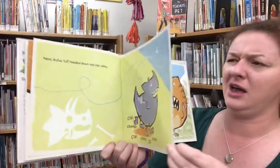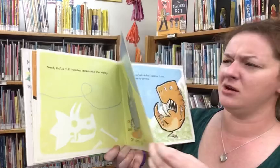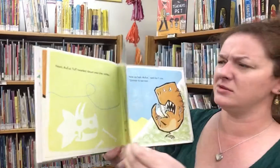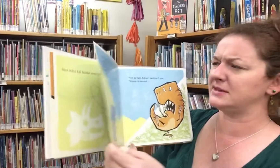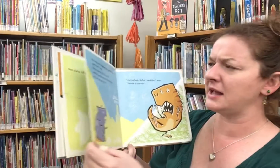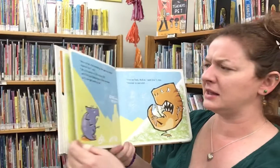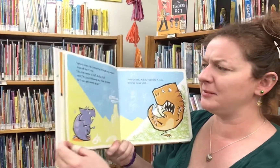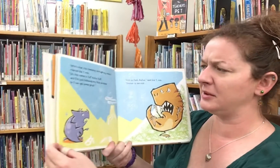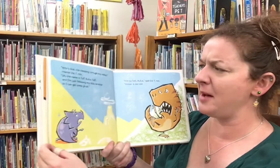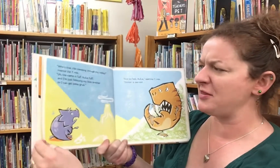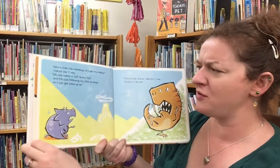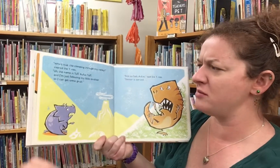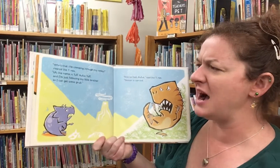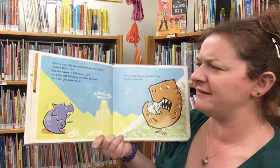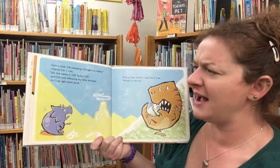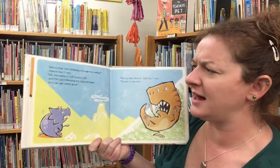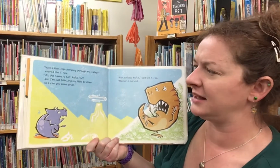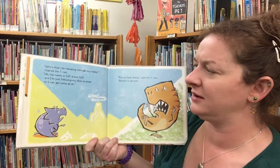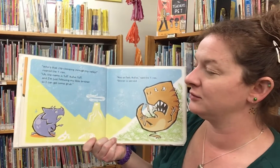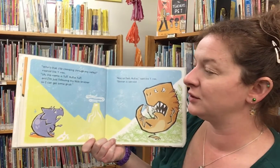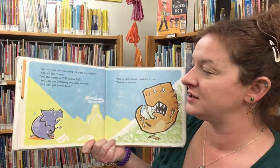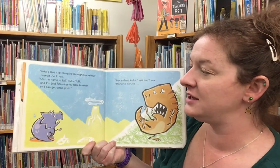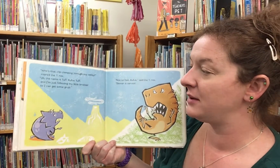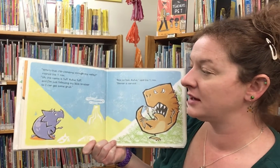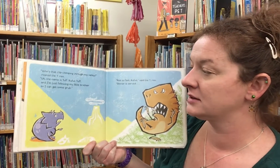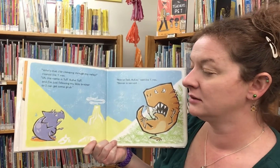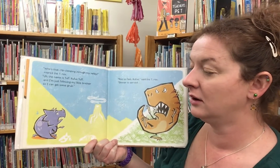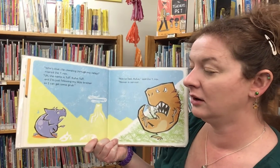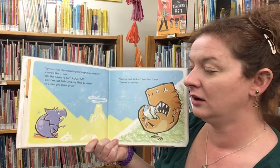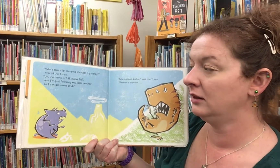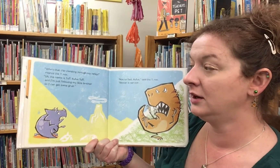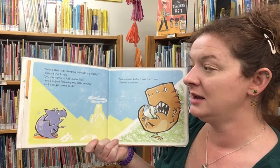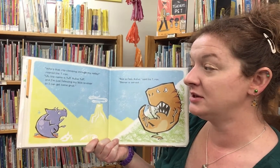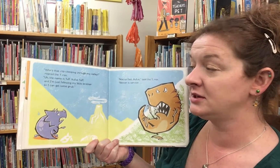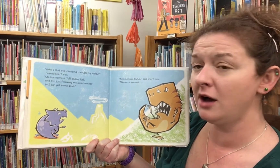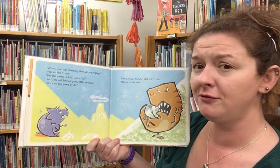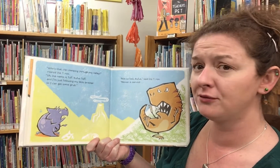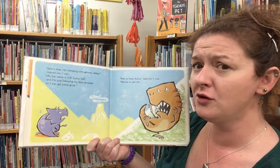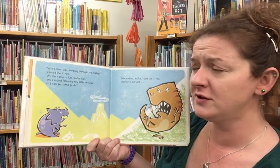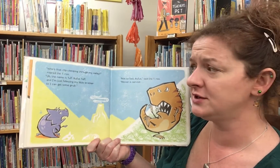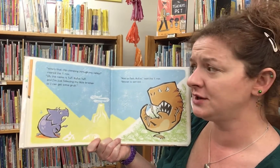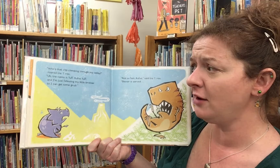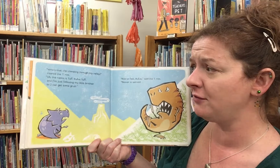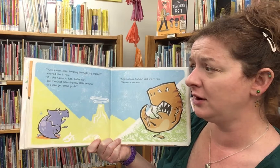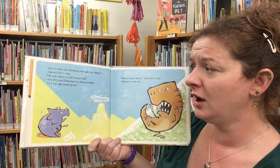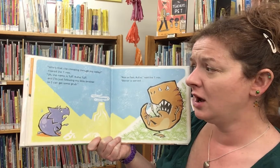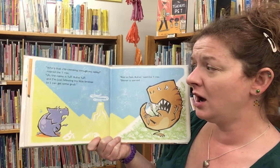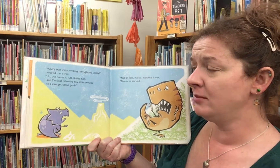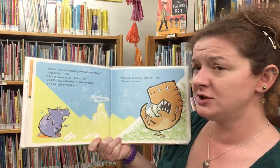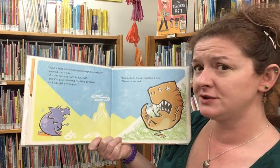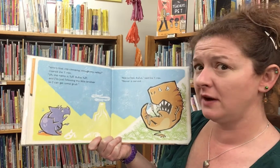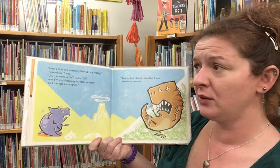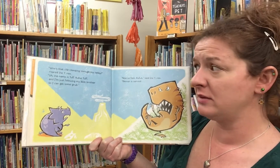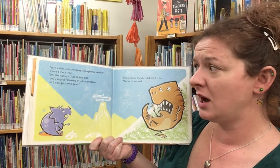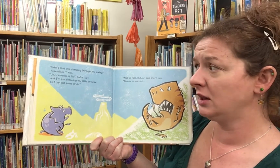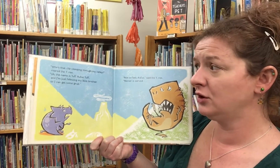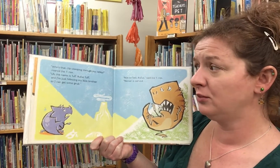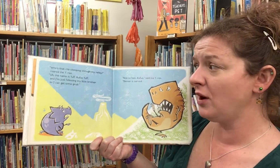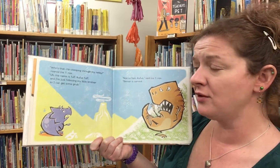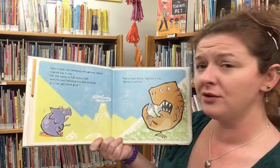"Who's that clump clomping through my valley?" roared the T-Rex. The name is Tough, Rufus Tough, and I'm just following my little brother so